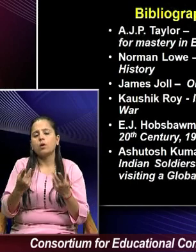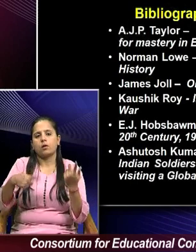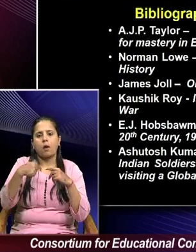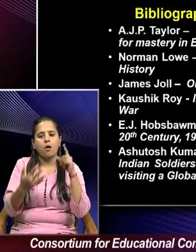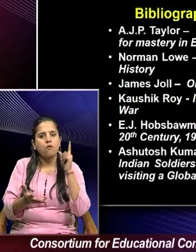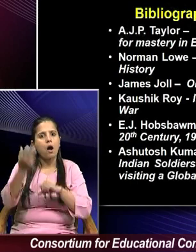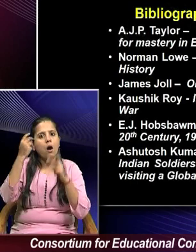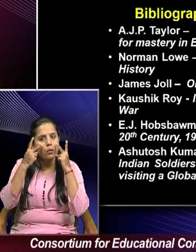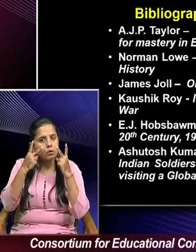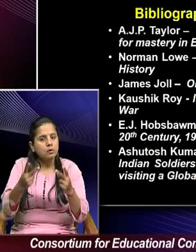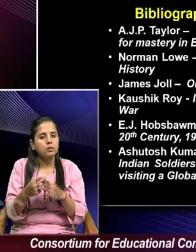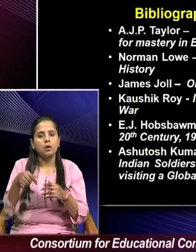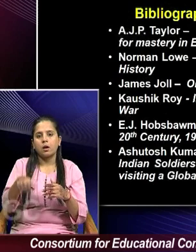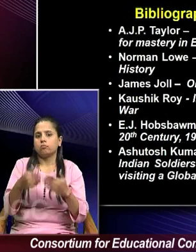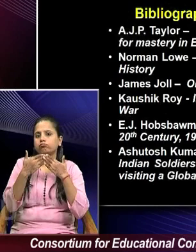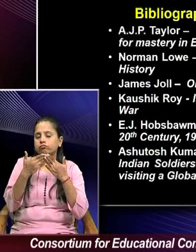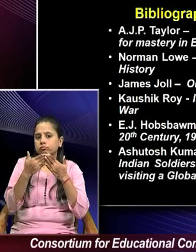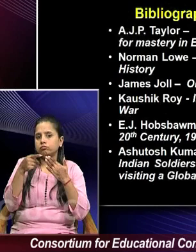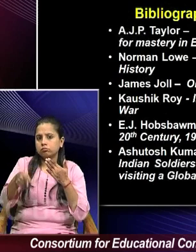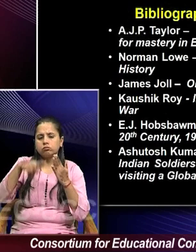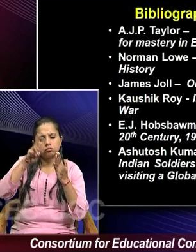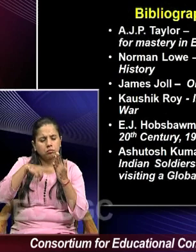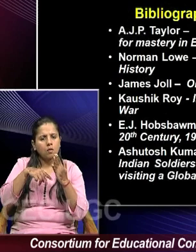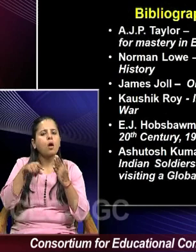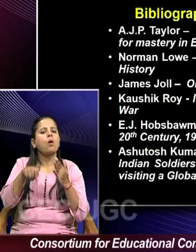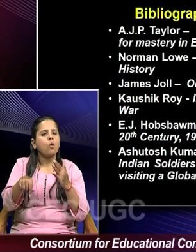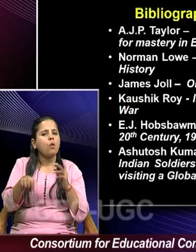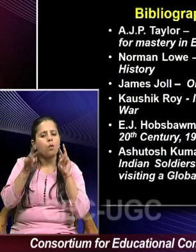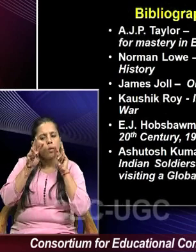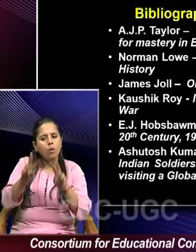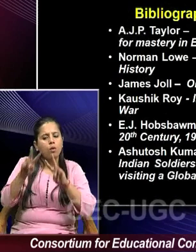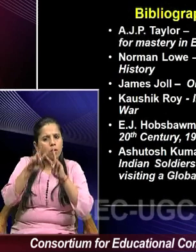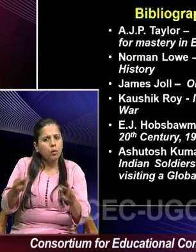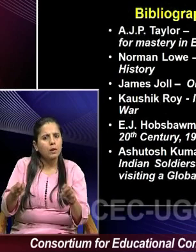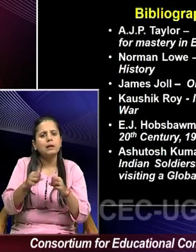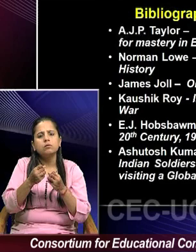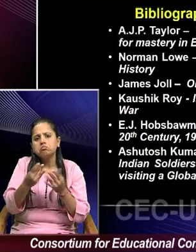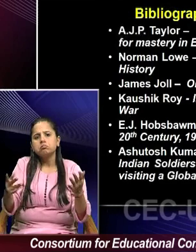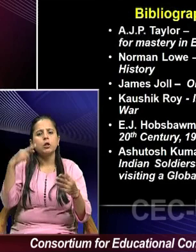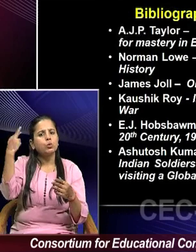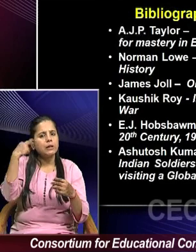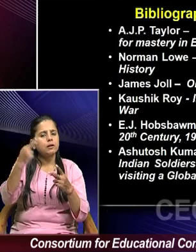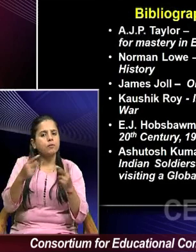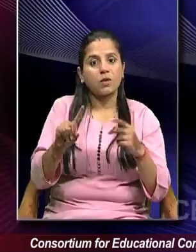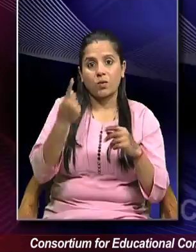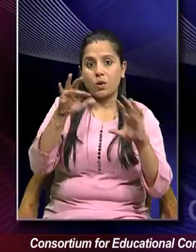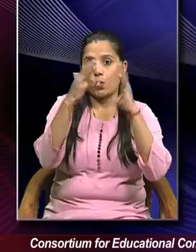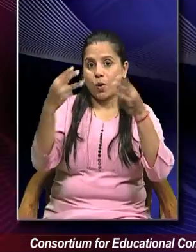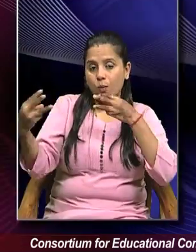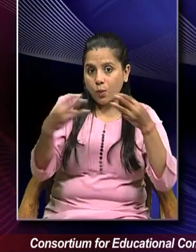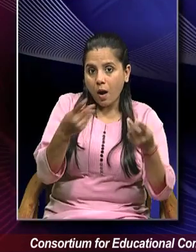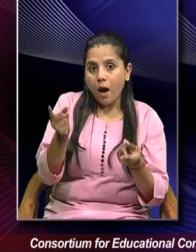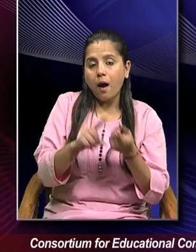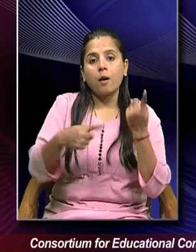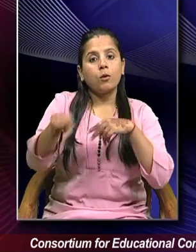find that the scholars, they have tried to see the varying causes for the First World War, the short term